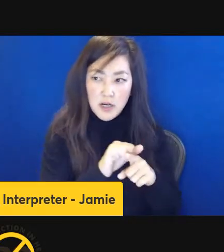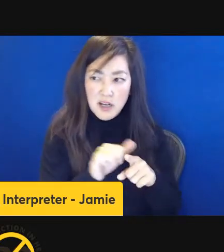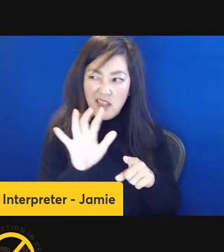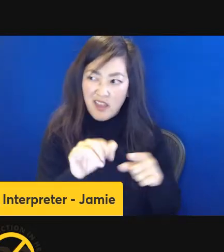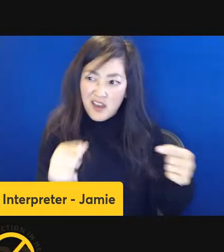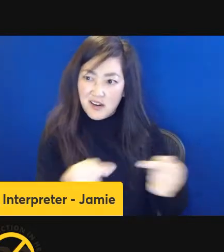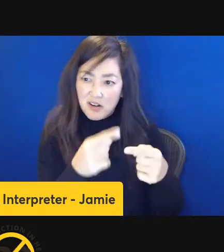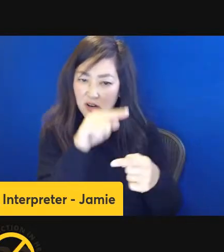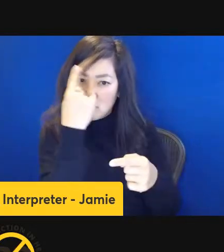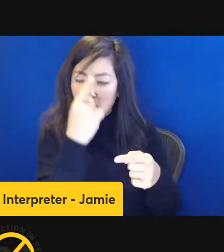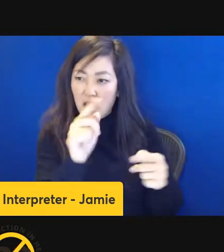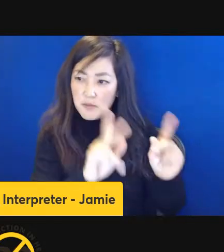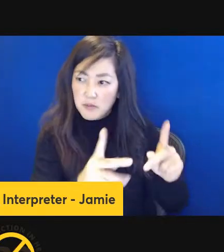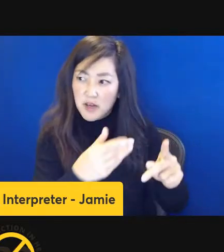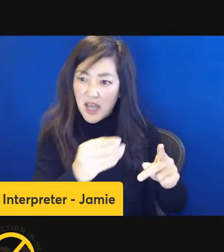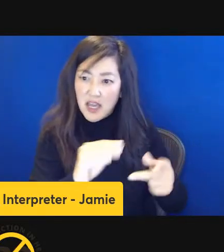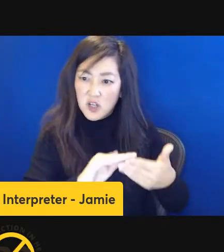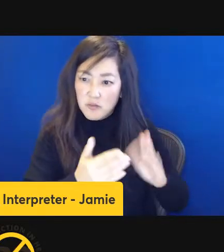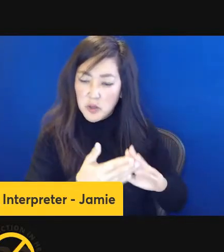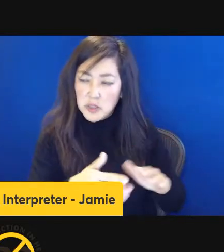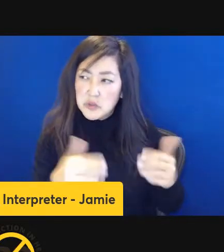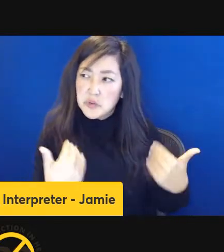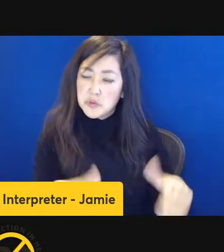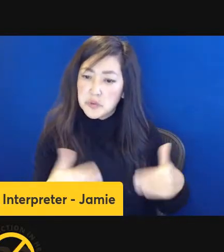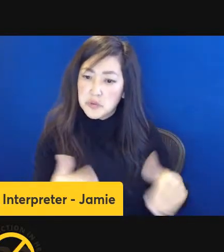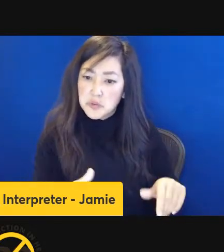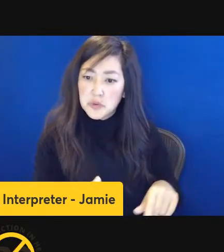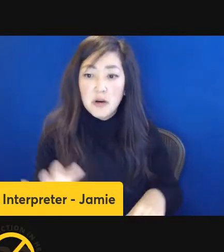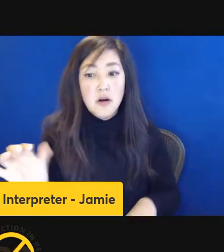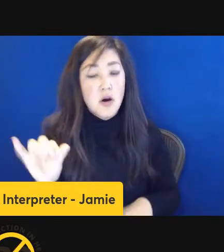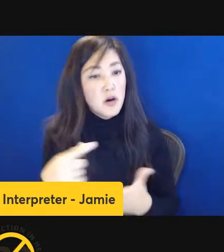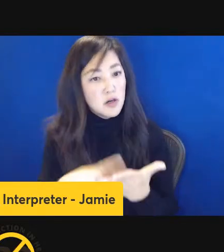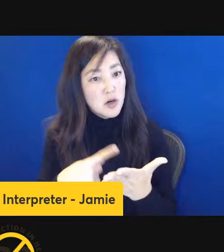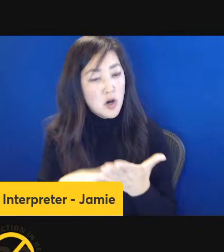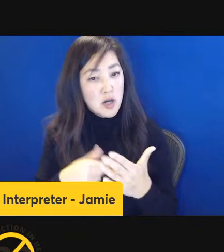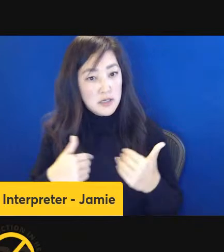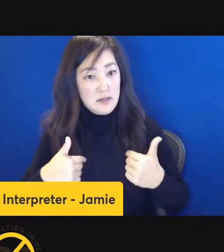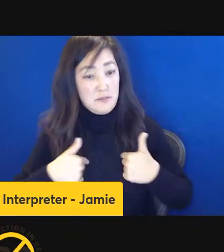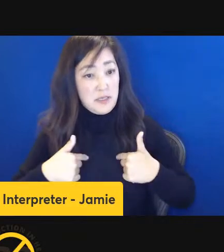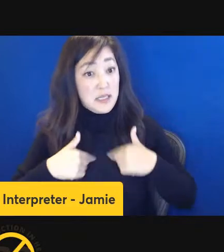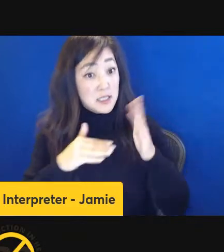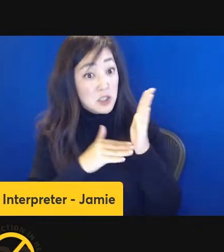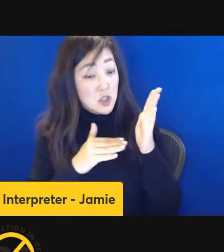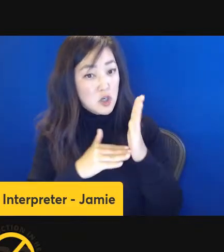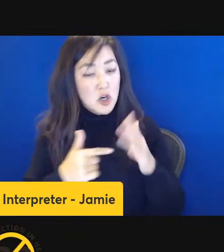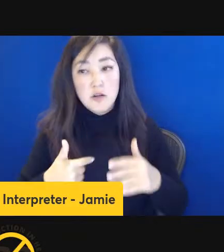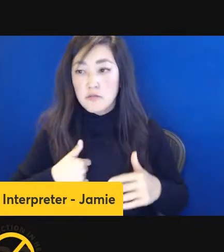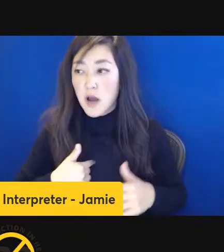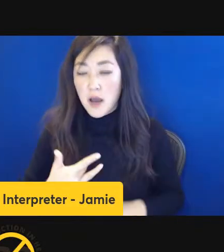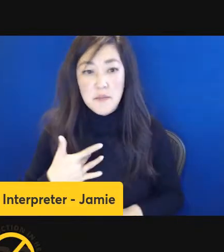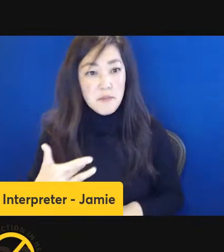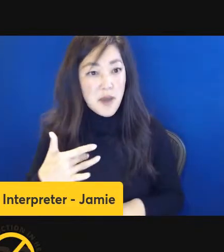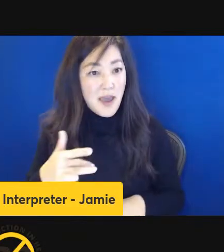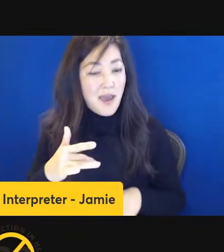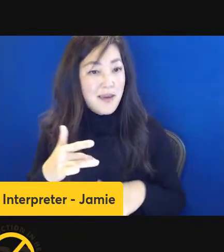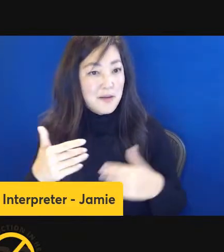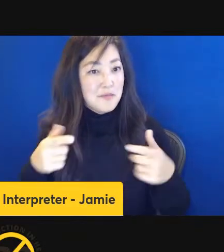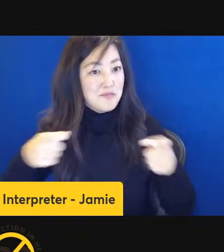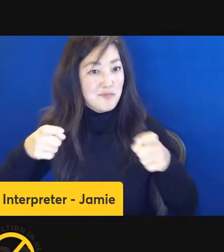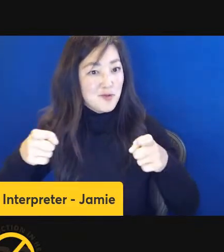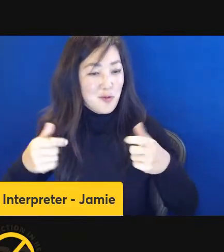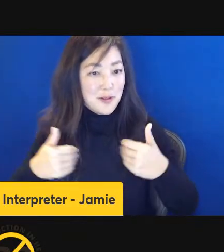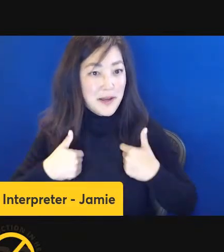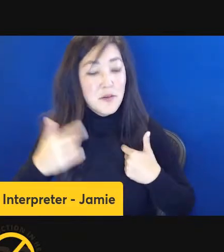and communities. I also talked about the fact that as a physician, I'm used to being the authority because